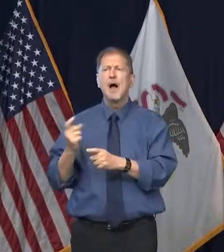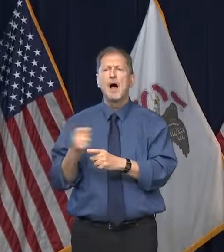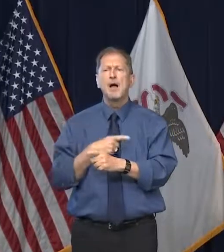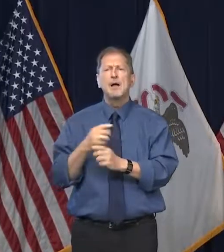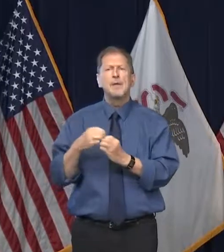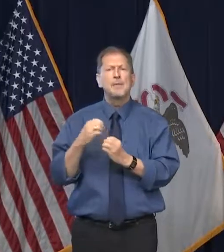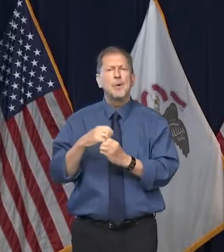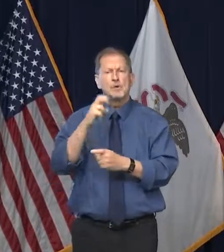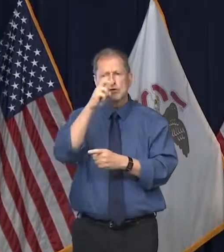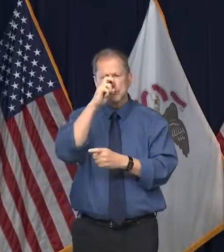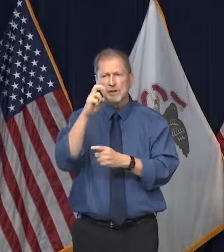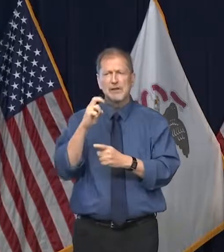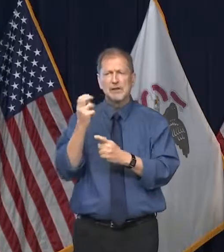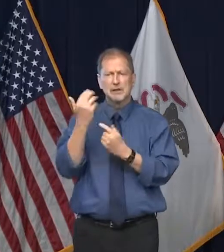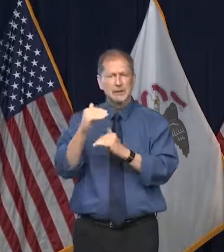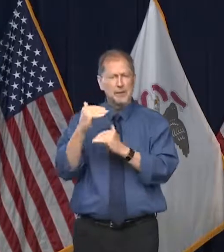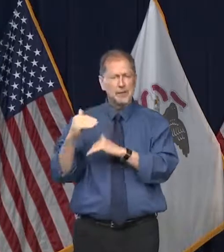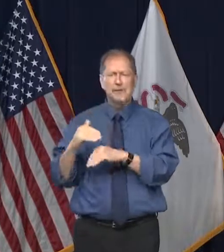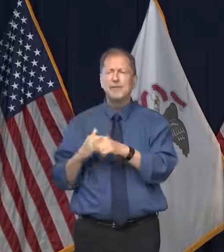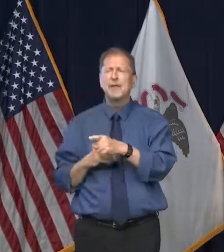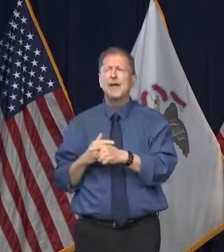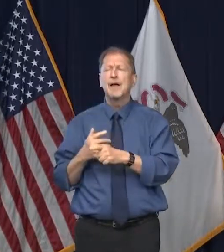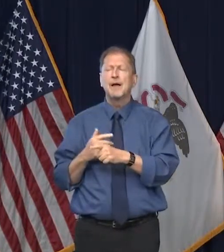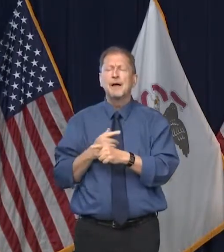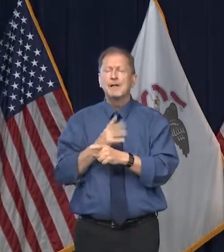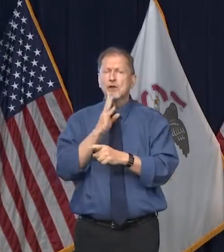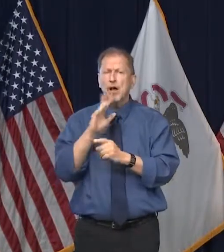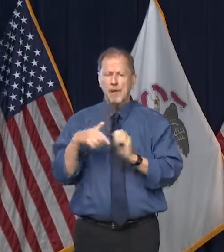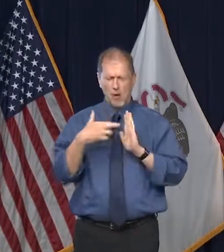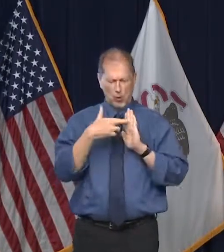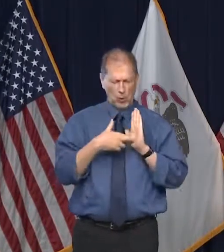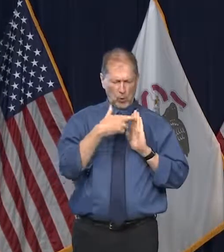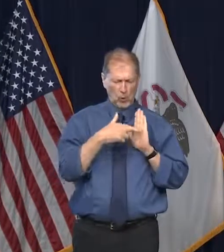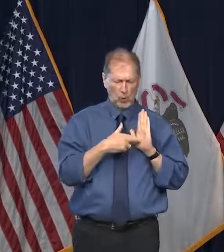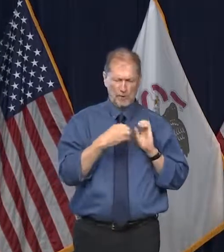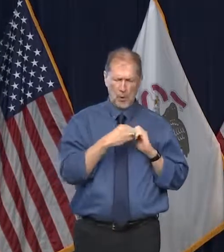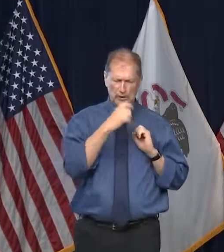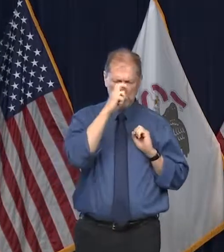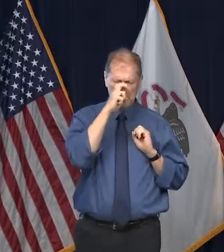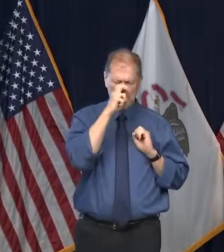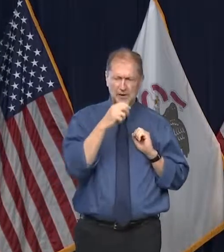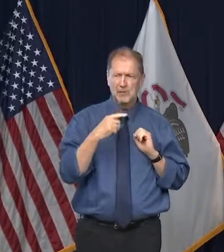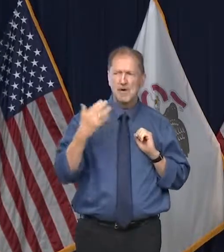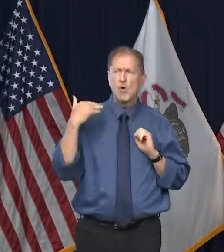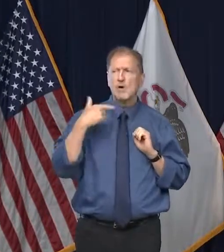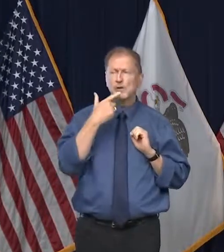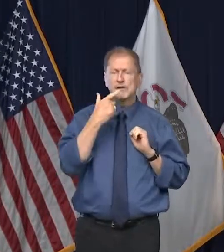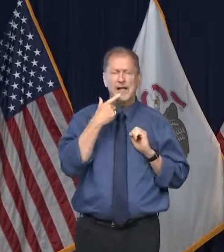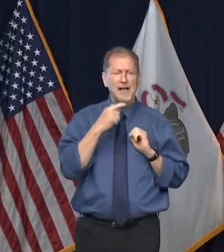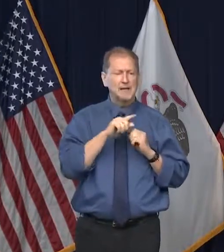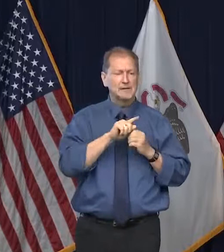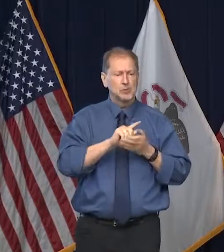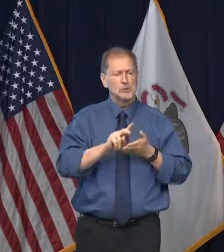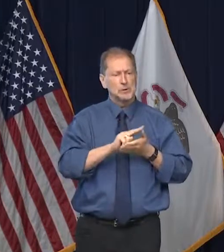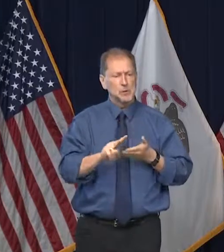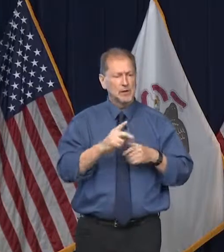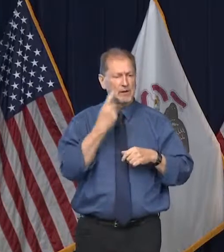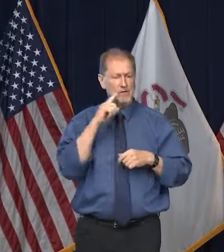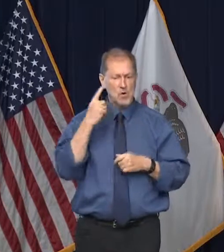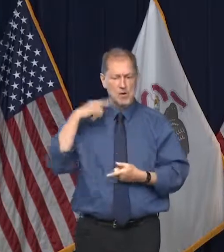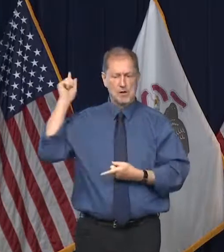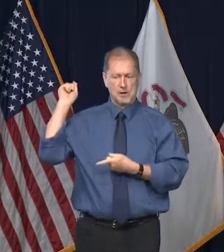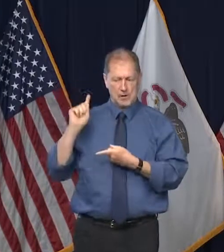mitigation. Sorry. Yeah. I'm good, thank You're you. good, okay. On the possibility of stricter mitigations. Yes. You said in the past, it takes a couple weeks for the